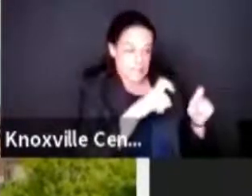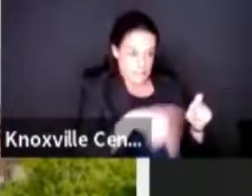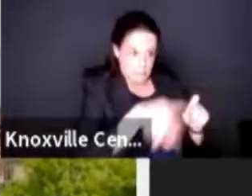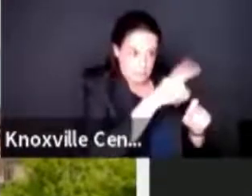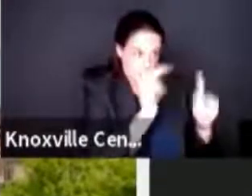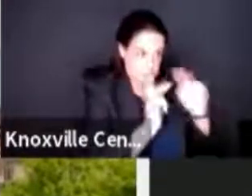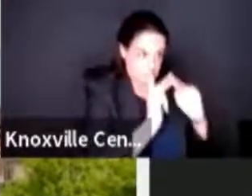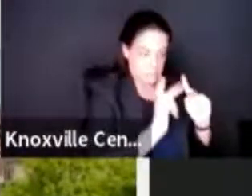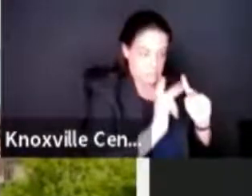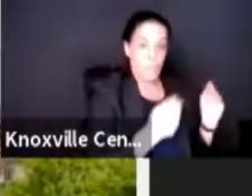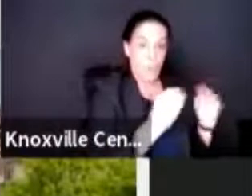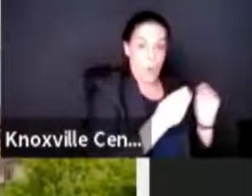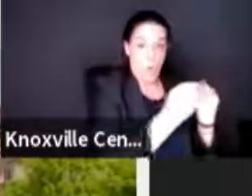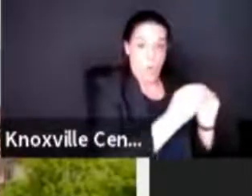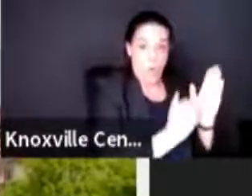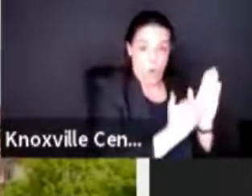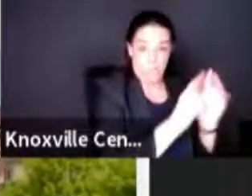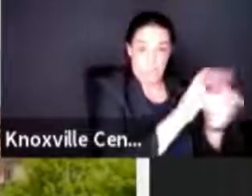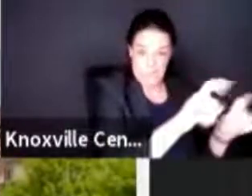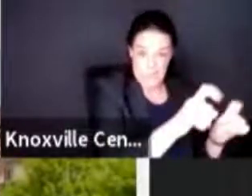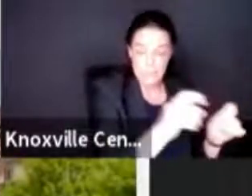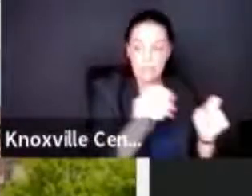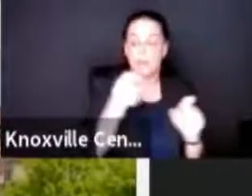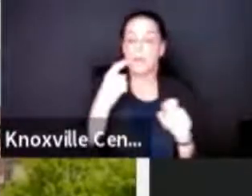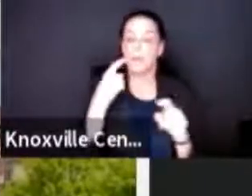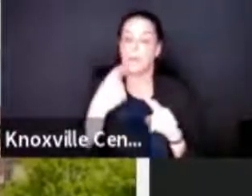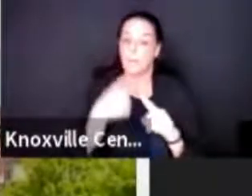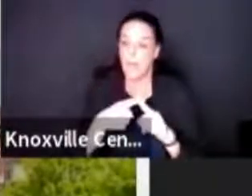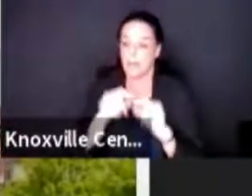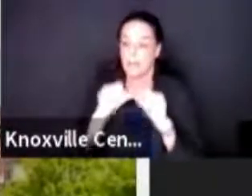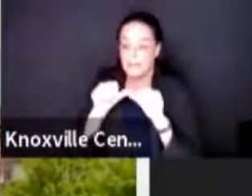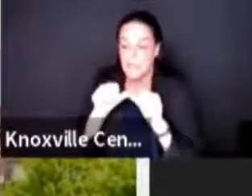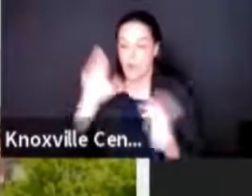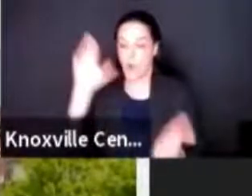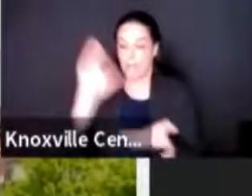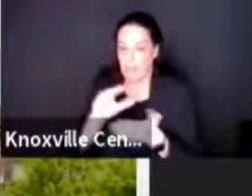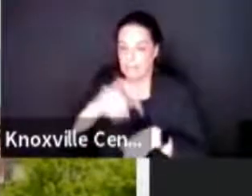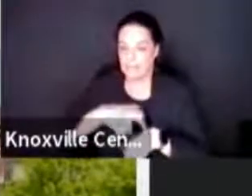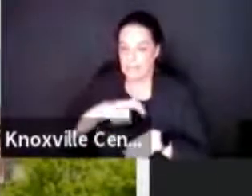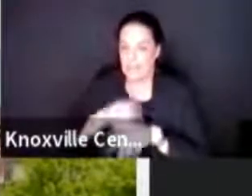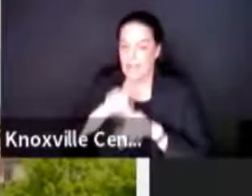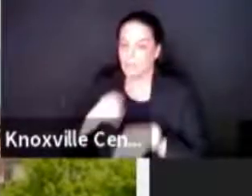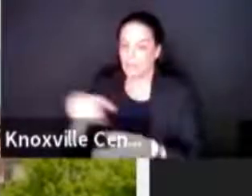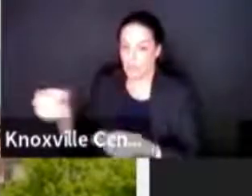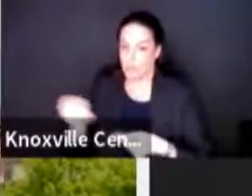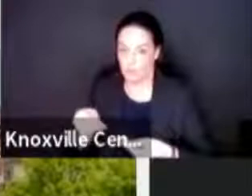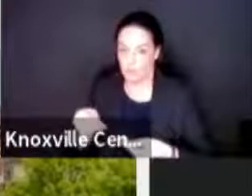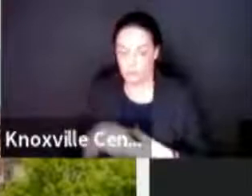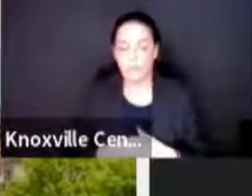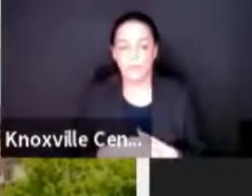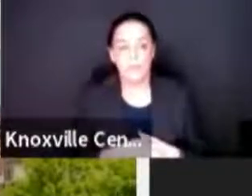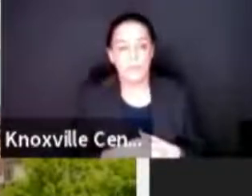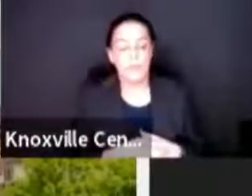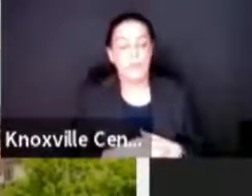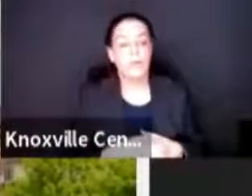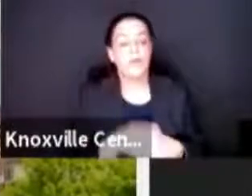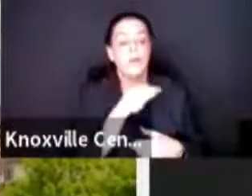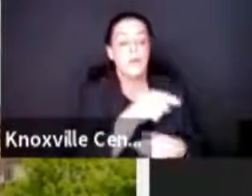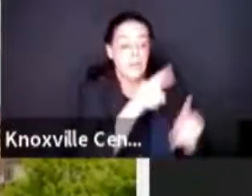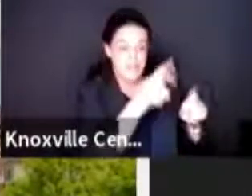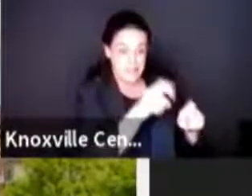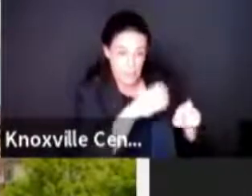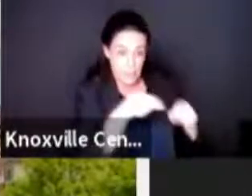diagnostic testing with consistent or decreased test result reporting turnaround time. Regarding testing, over